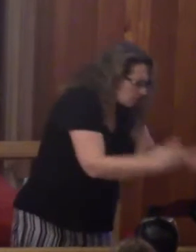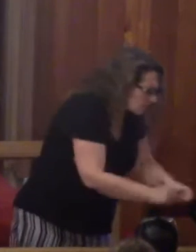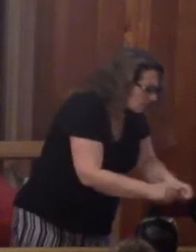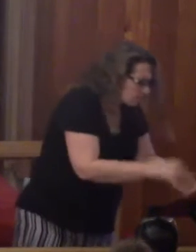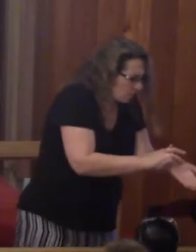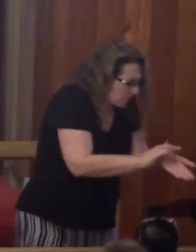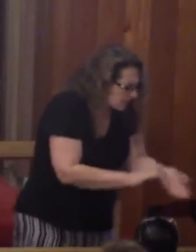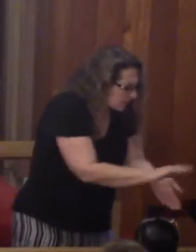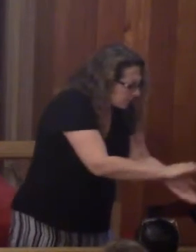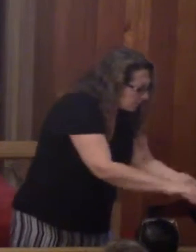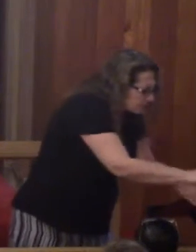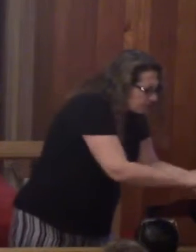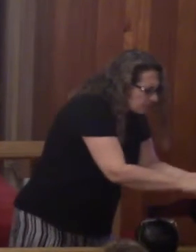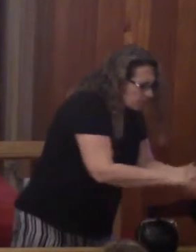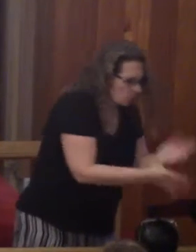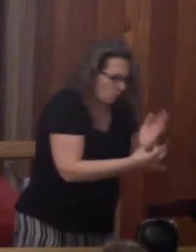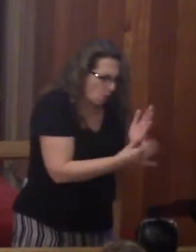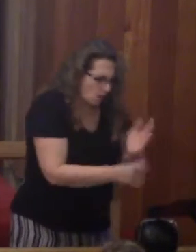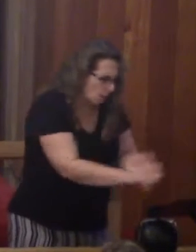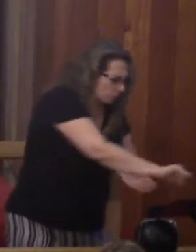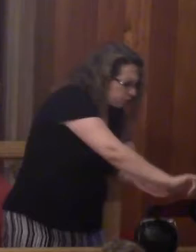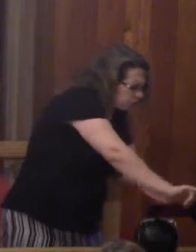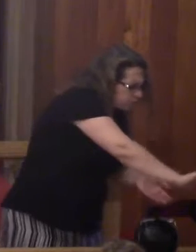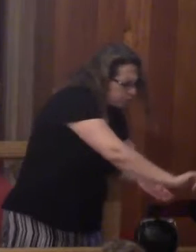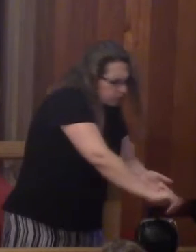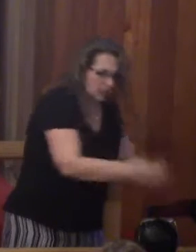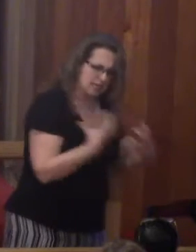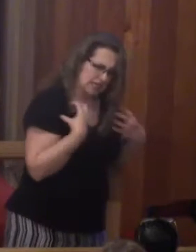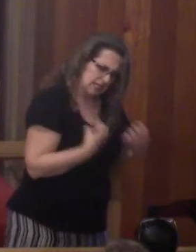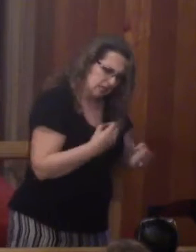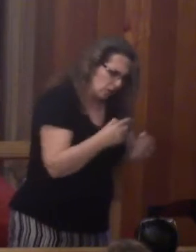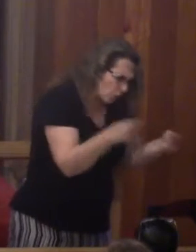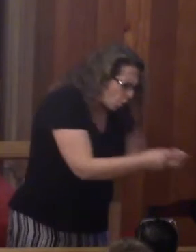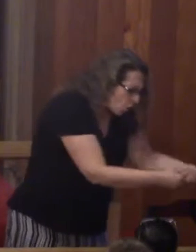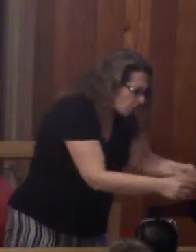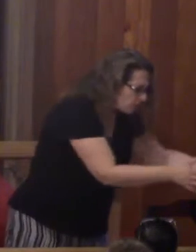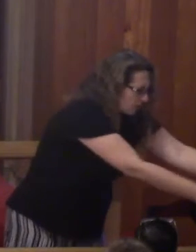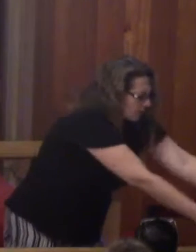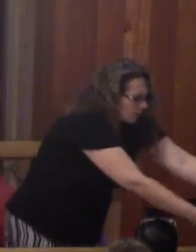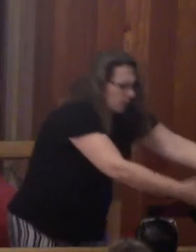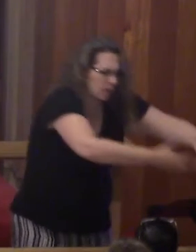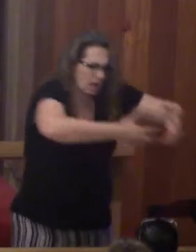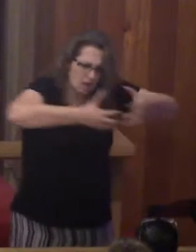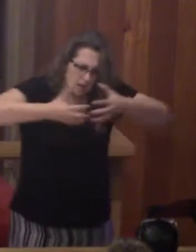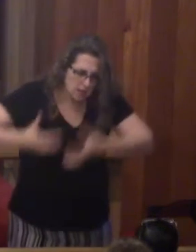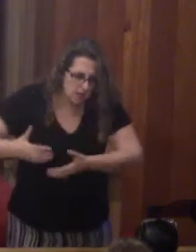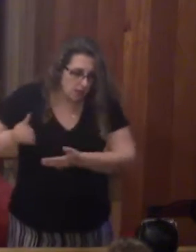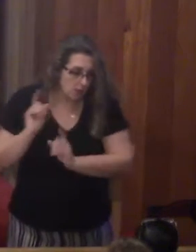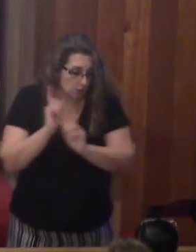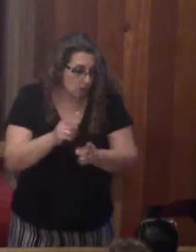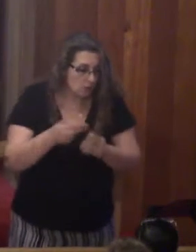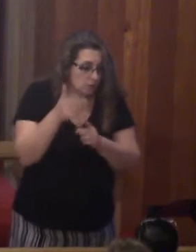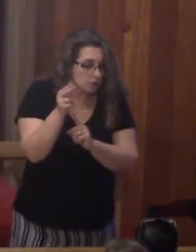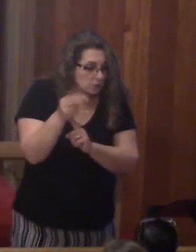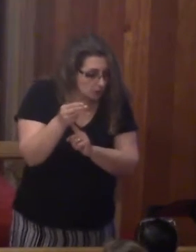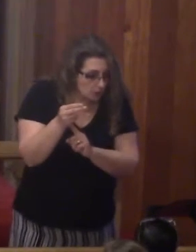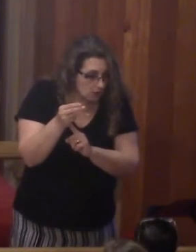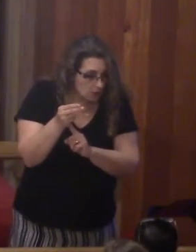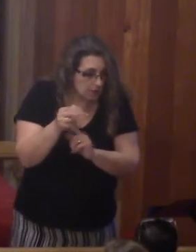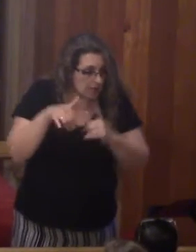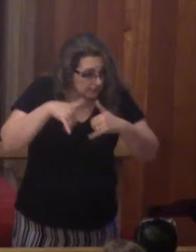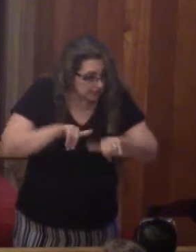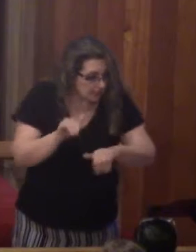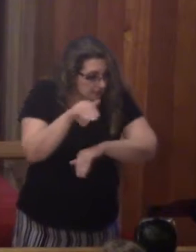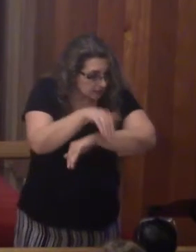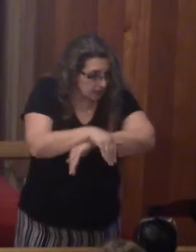own donkey, pours oil and wine, heals his wounds, and takes him to an inn and spends the night there with him, making sure